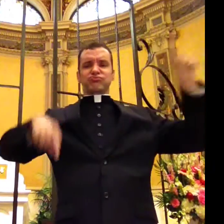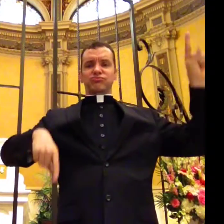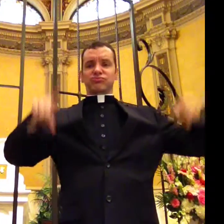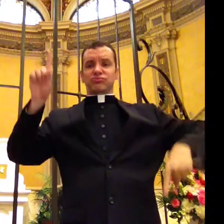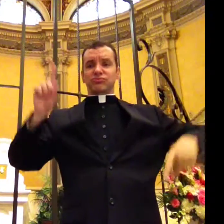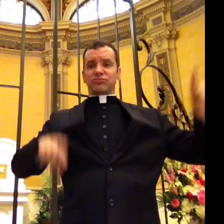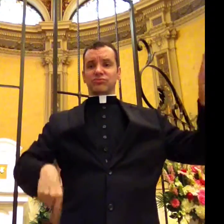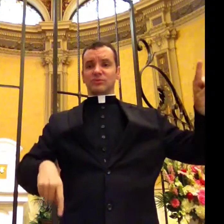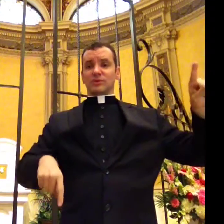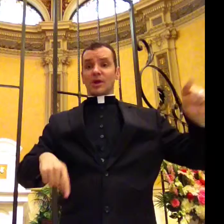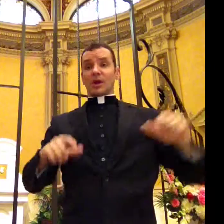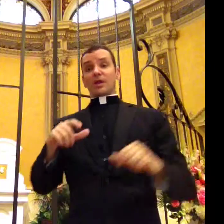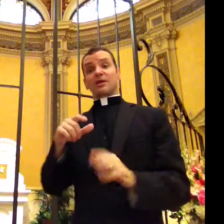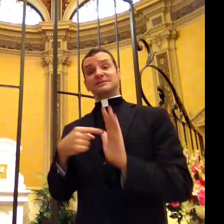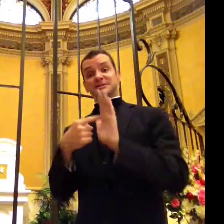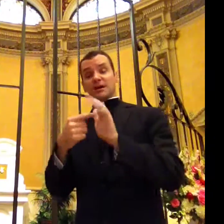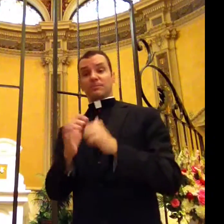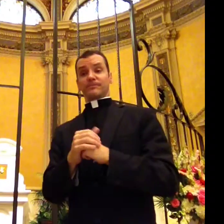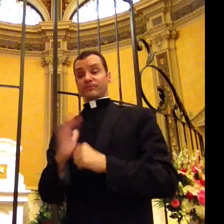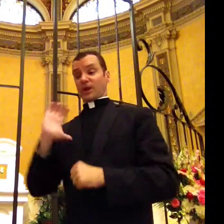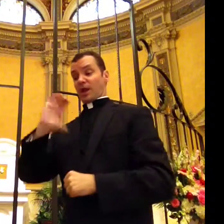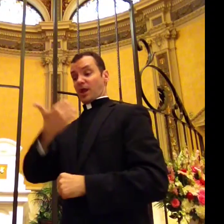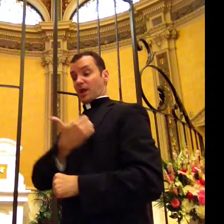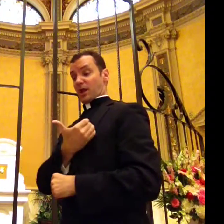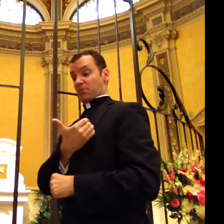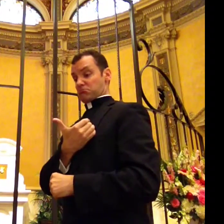And our weaknesses and strengths vary.